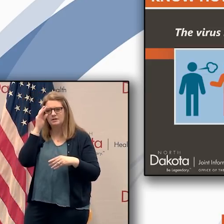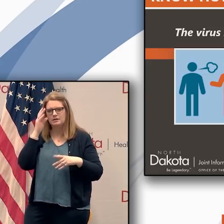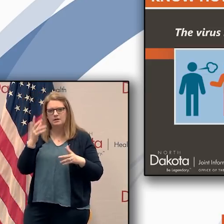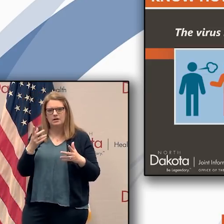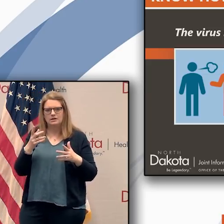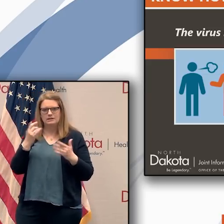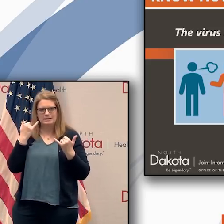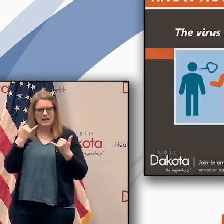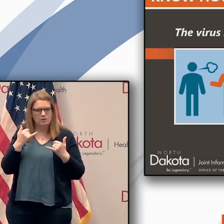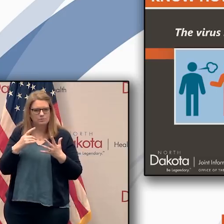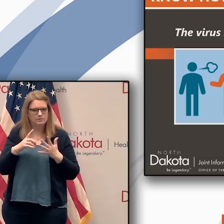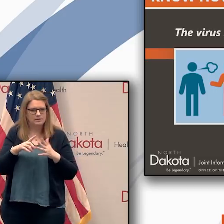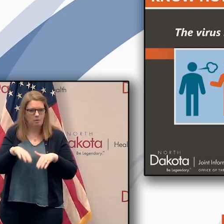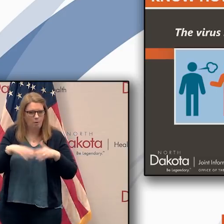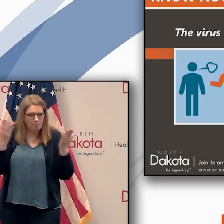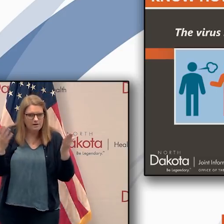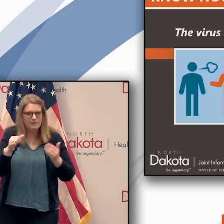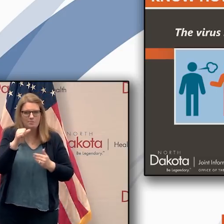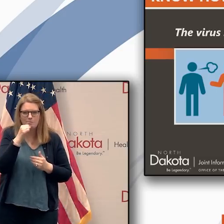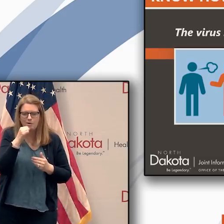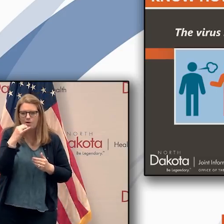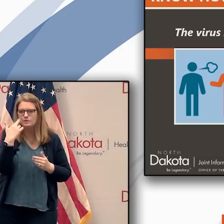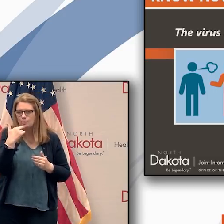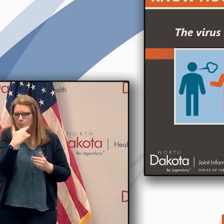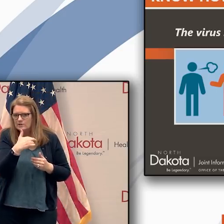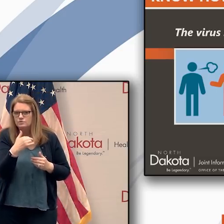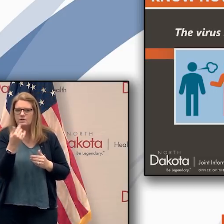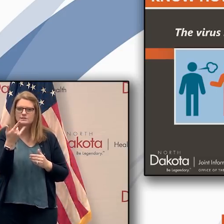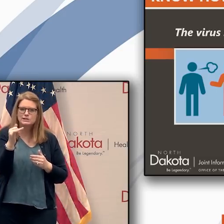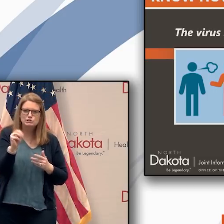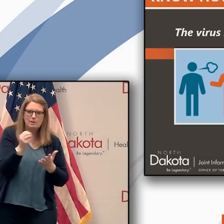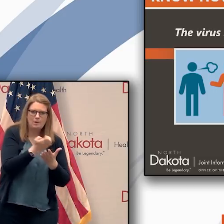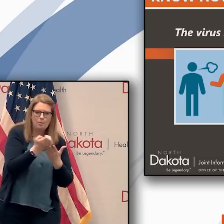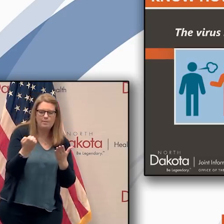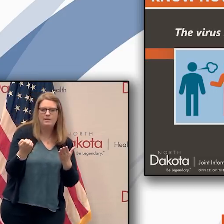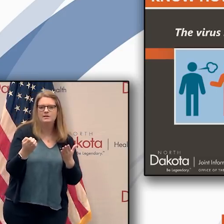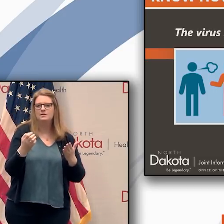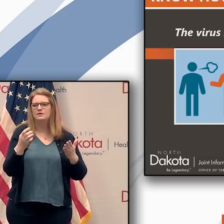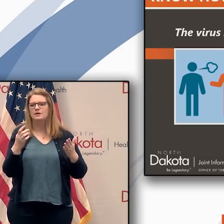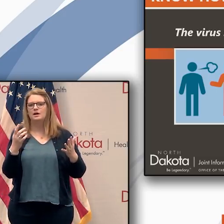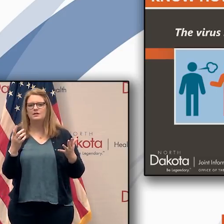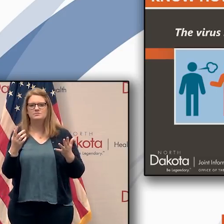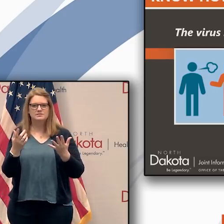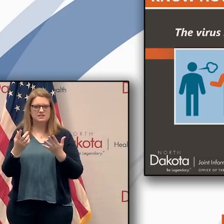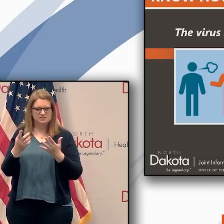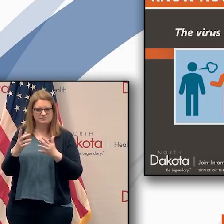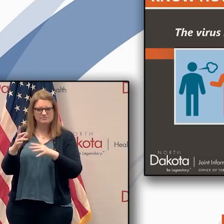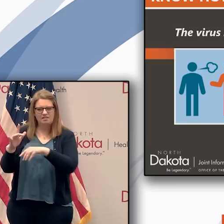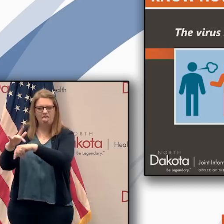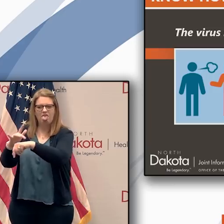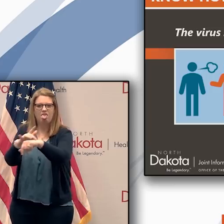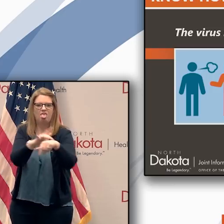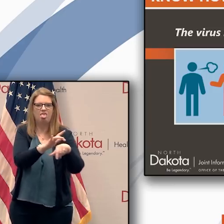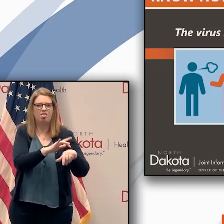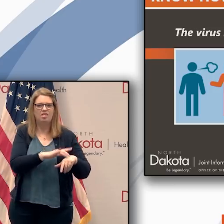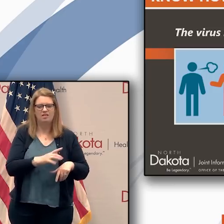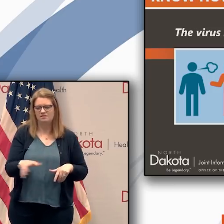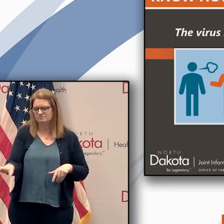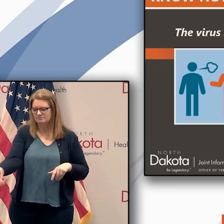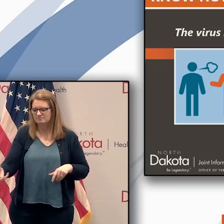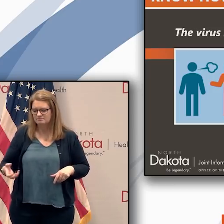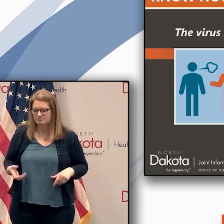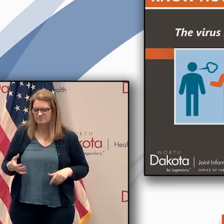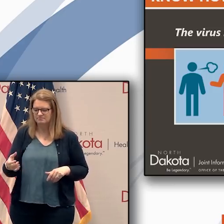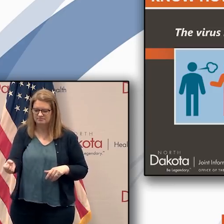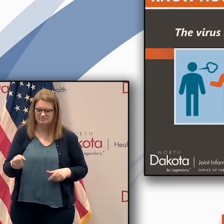start re-entering, bars, restaurants, gym equipment, all those places that you might be touching. And so again, and we've putting a